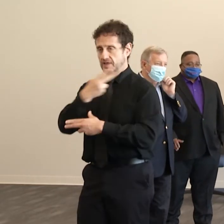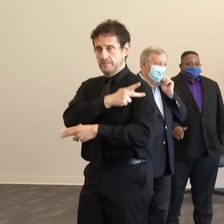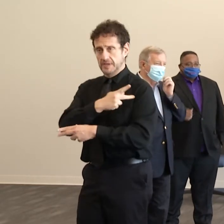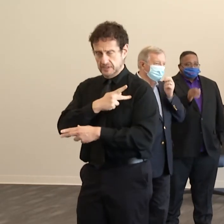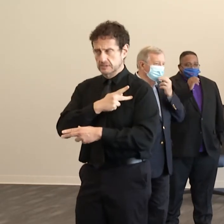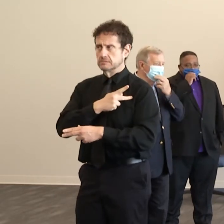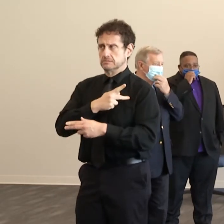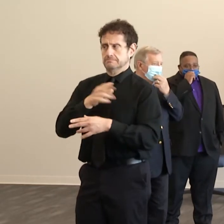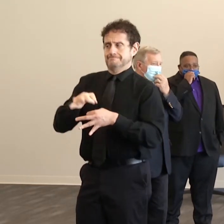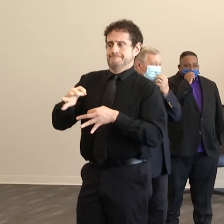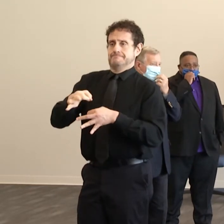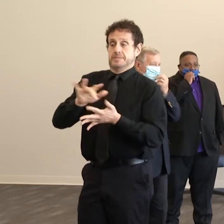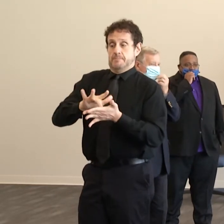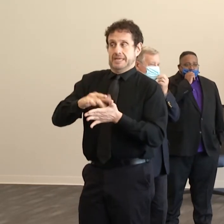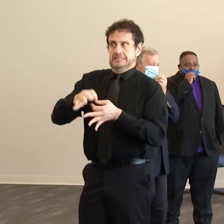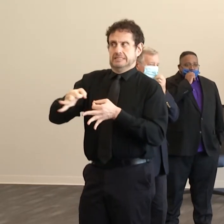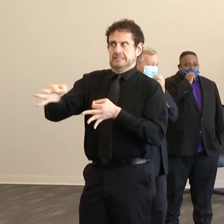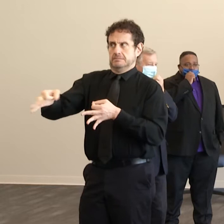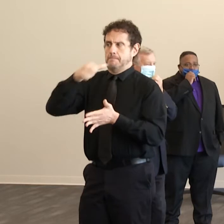deliveries for their needed daily